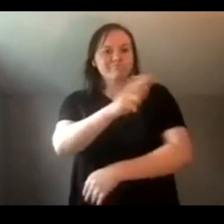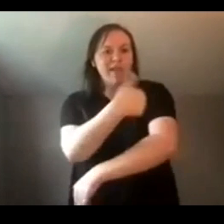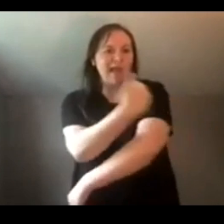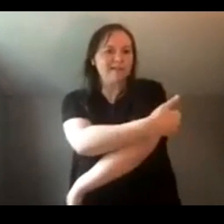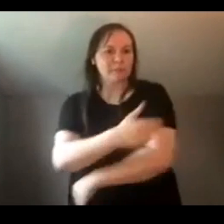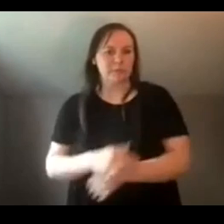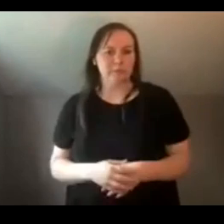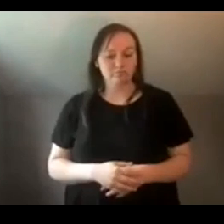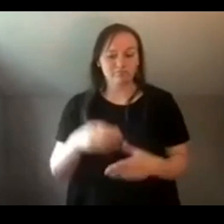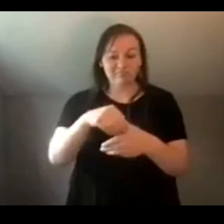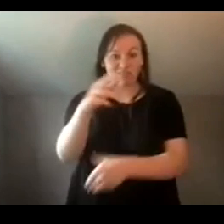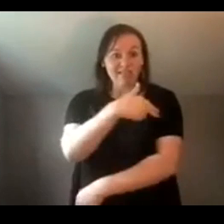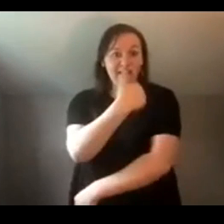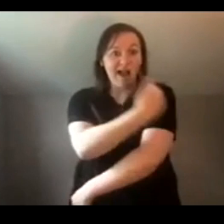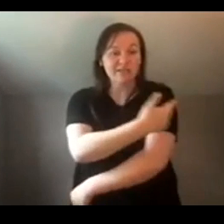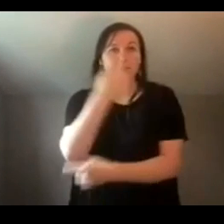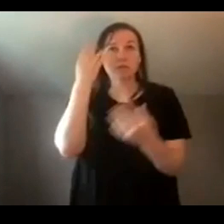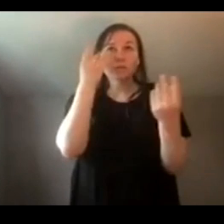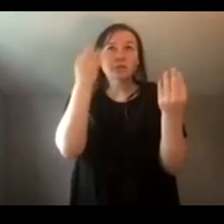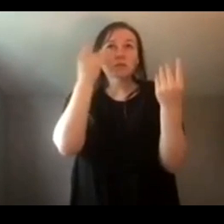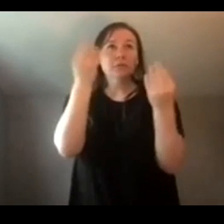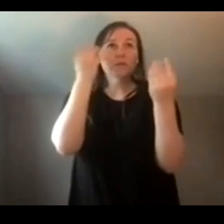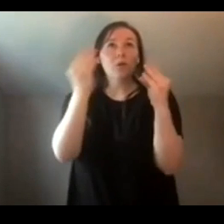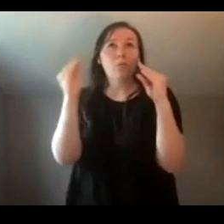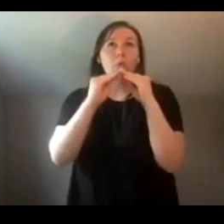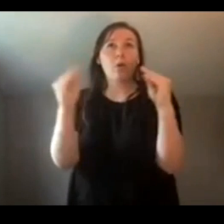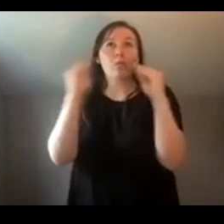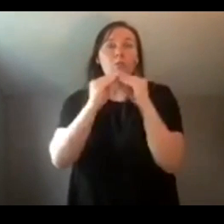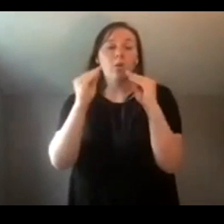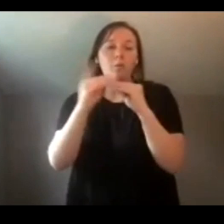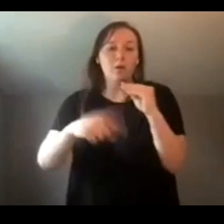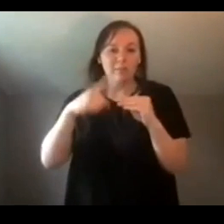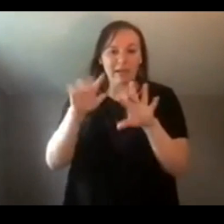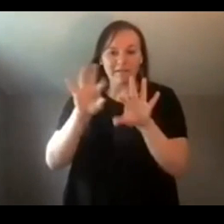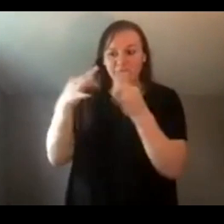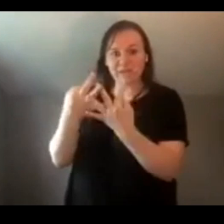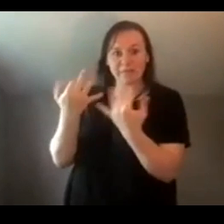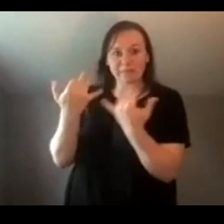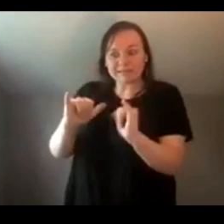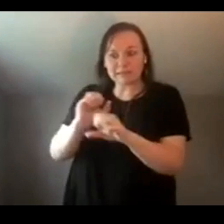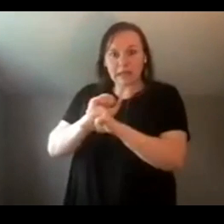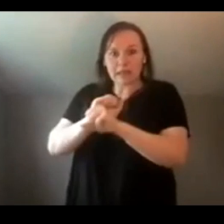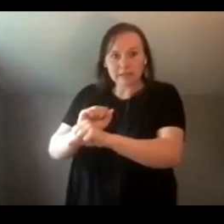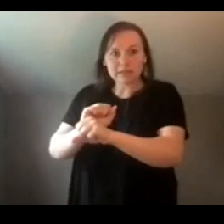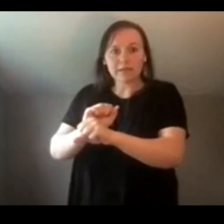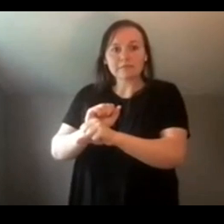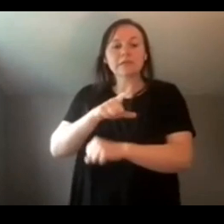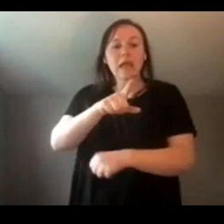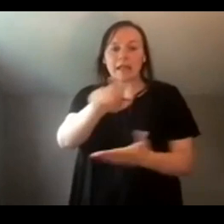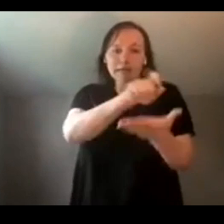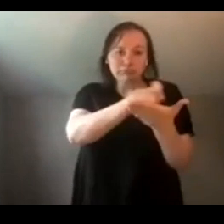he began thinking more and more about his family in bondage. And there he wrote 2